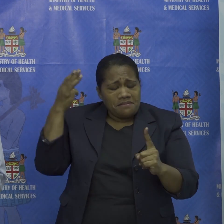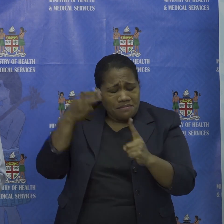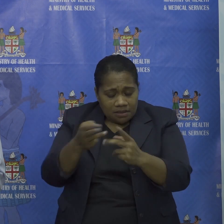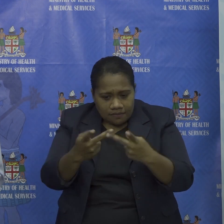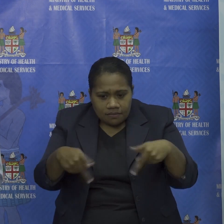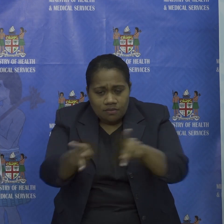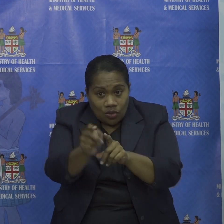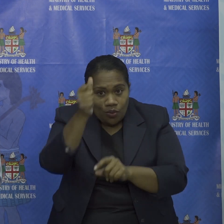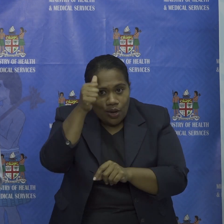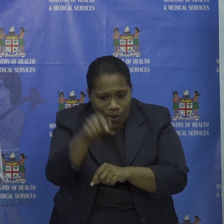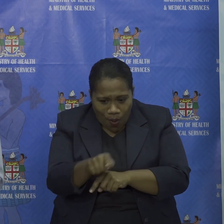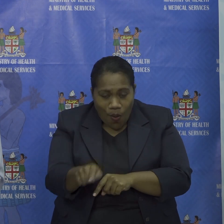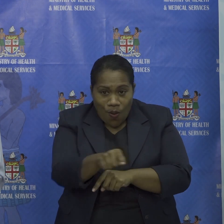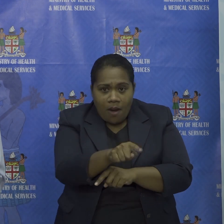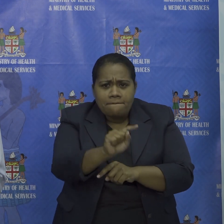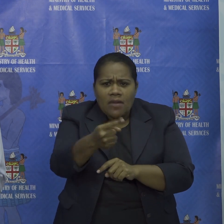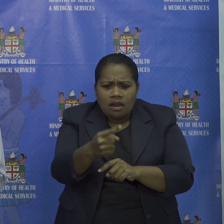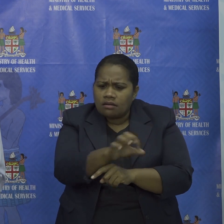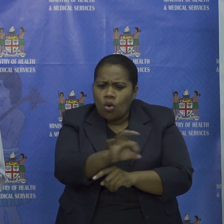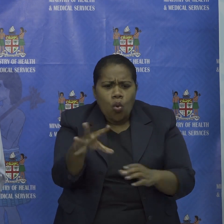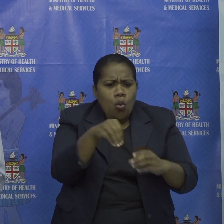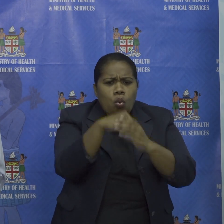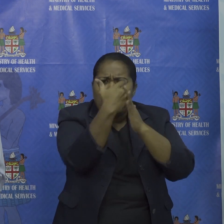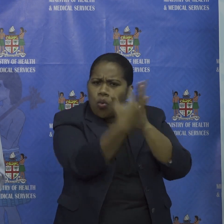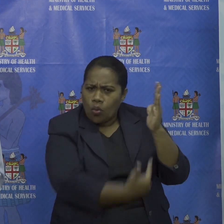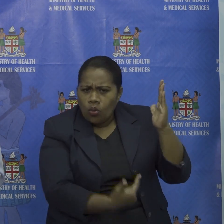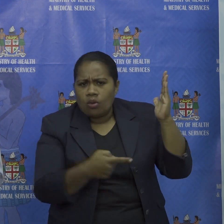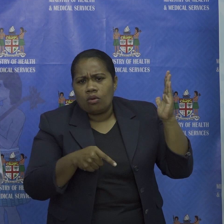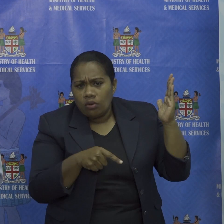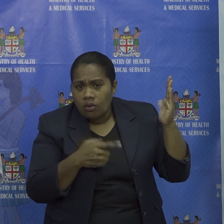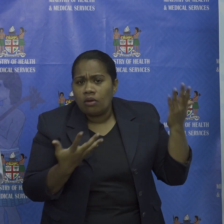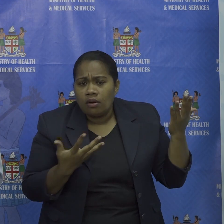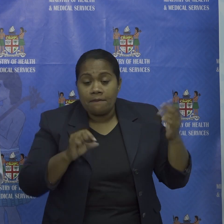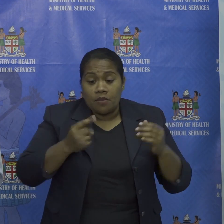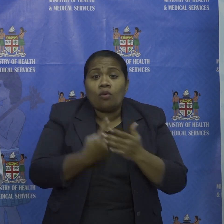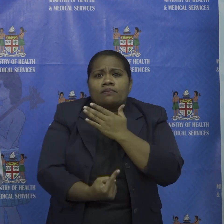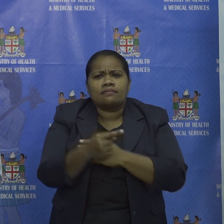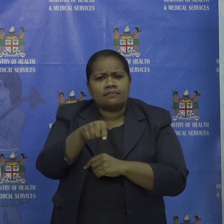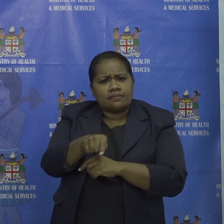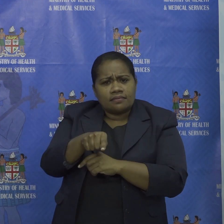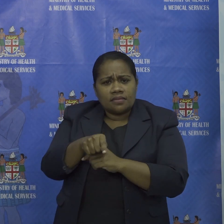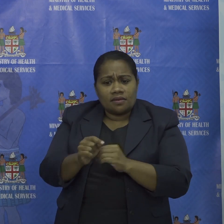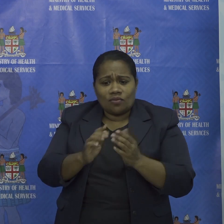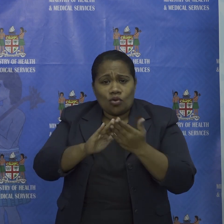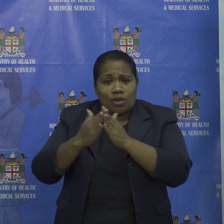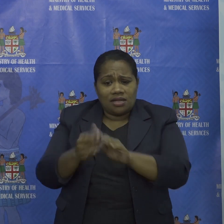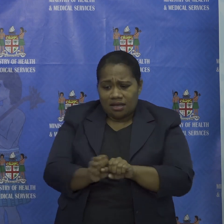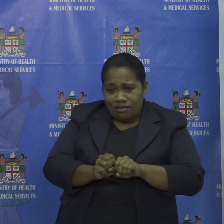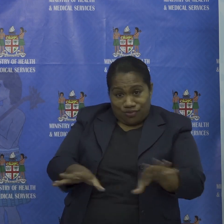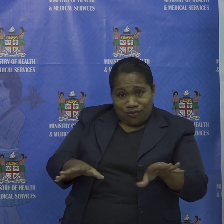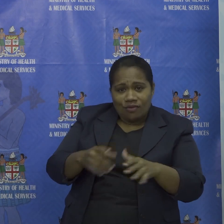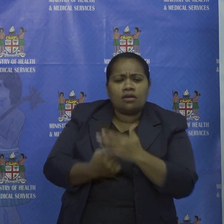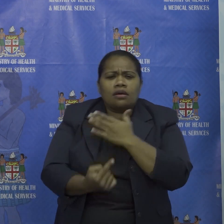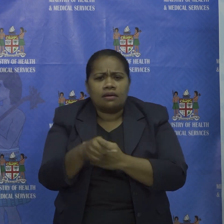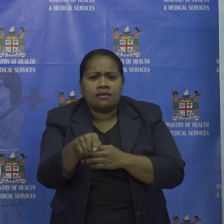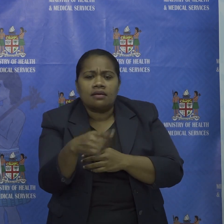about, but it's not an exhaustive list. The mere existence of of community transmission means that there are